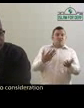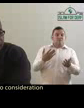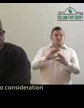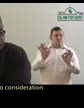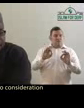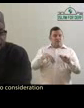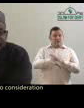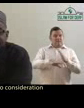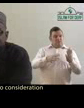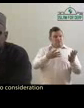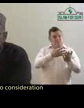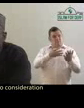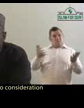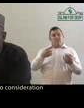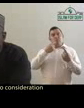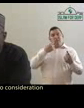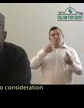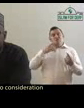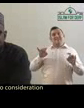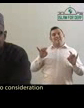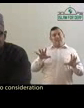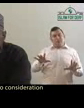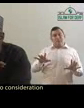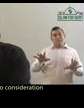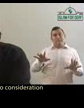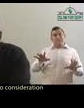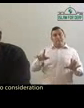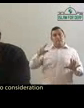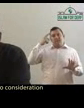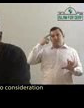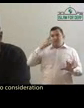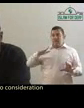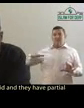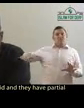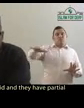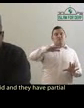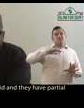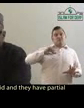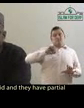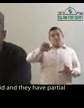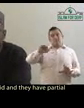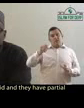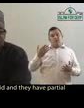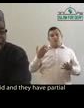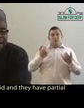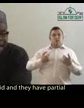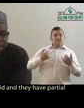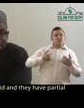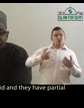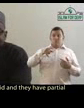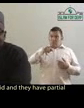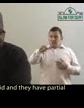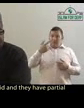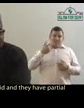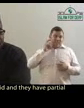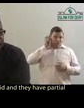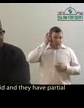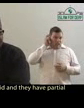myself. As I told you, Islam takes into consideration everyone's condition. So if a person has a hearing